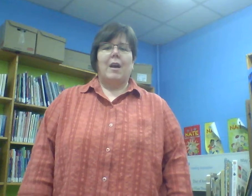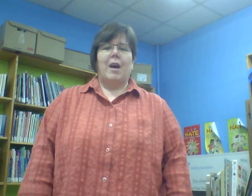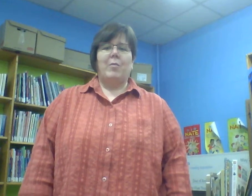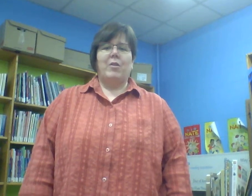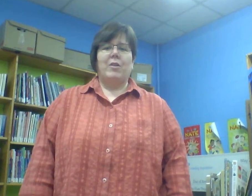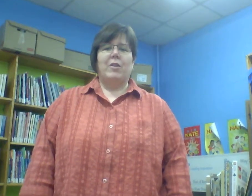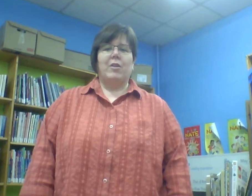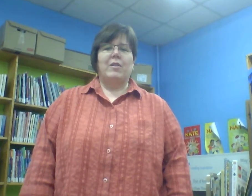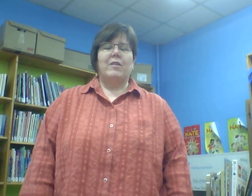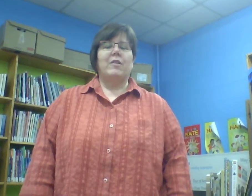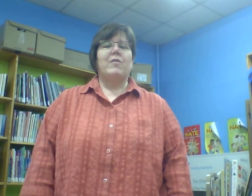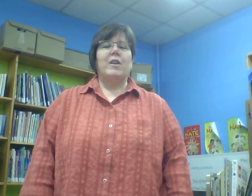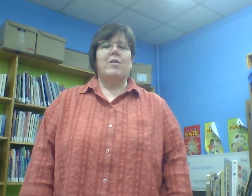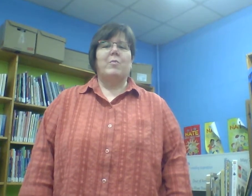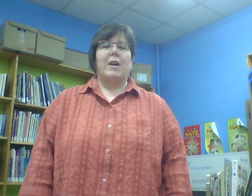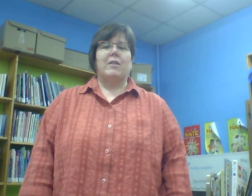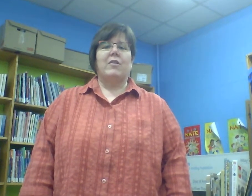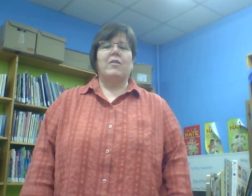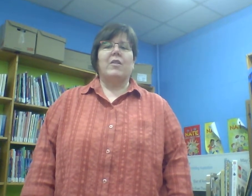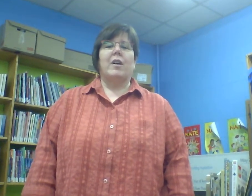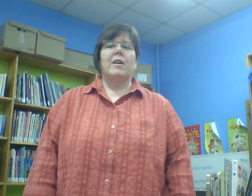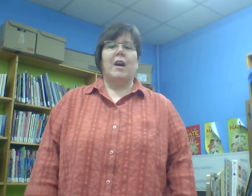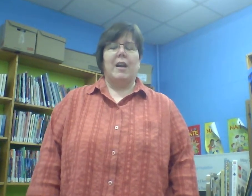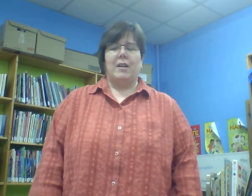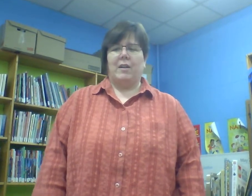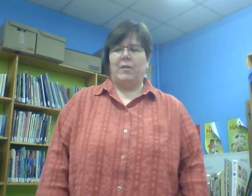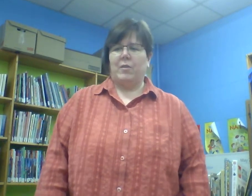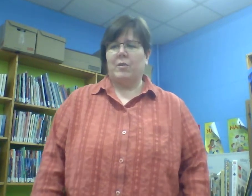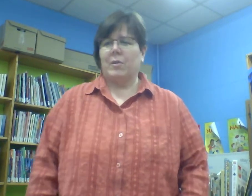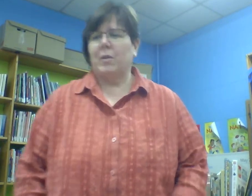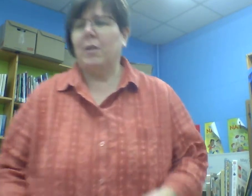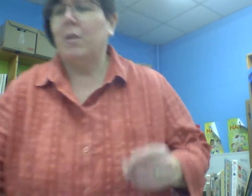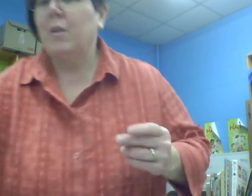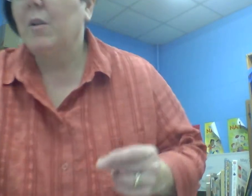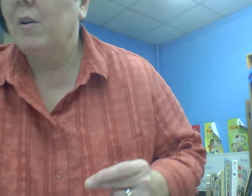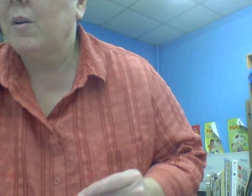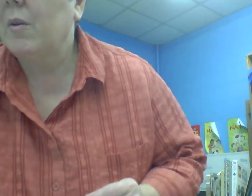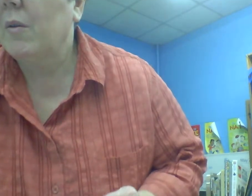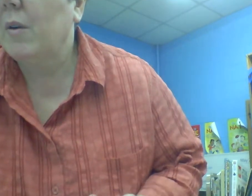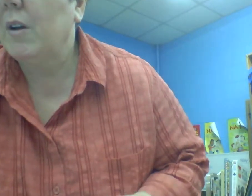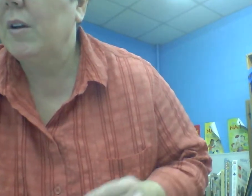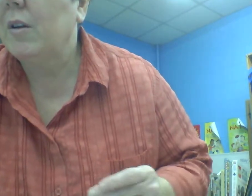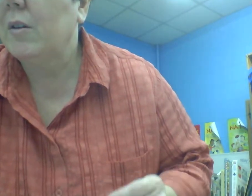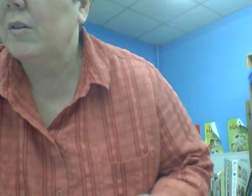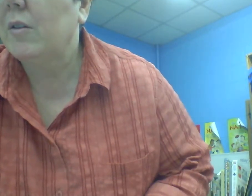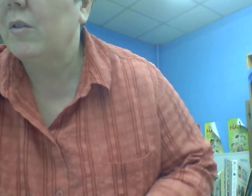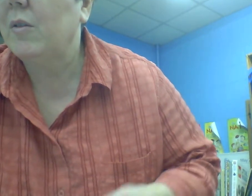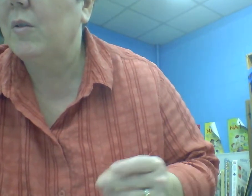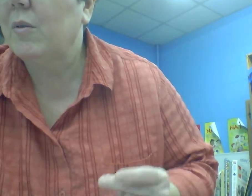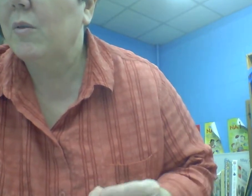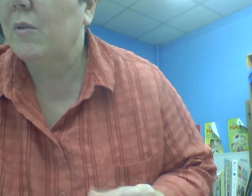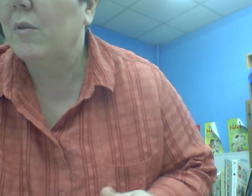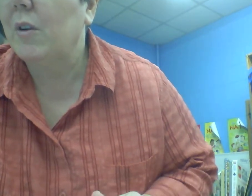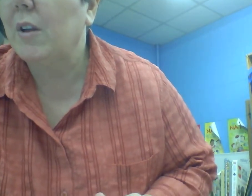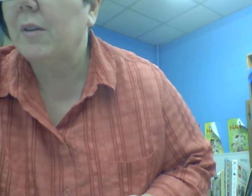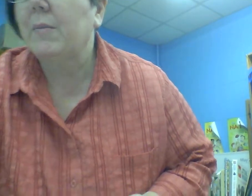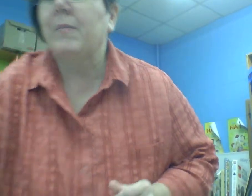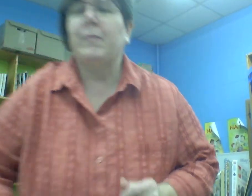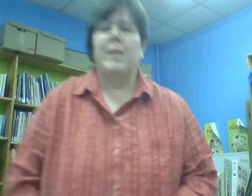Hi boys and girls, this is a video to practice the song Kindness. One, two, three.